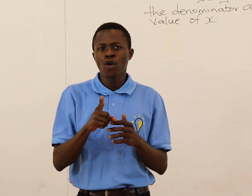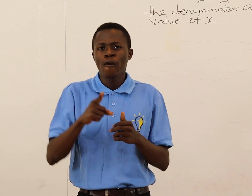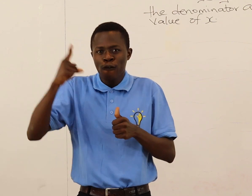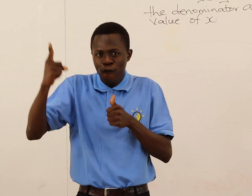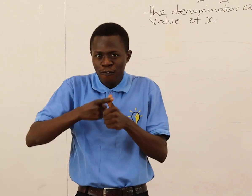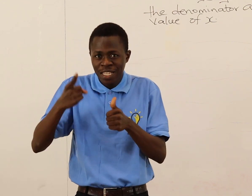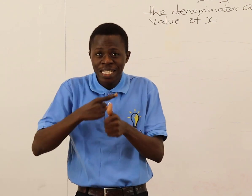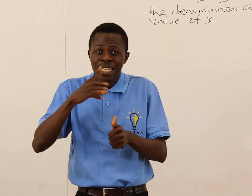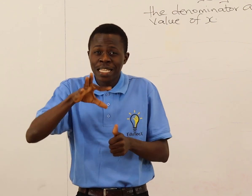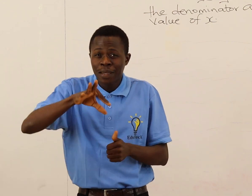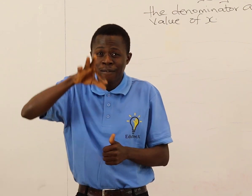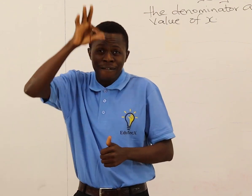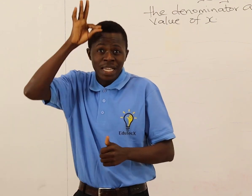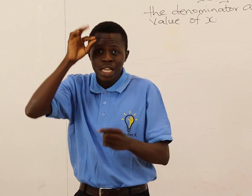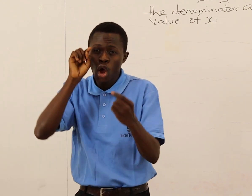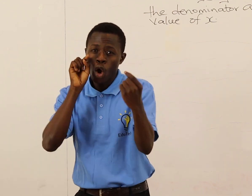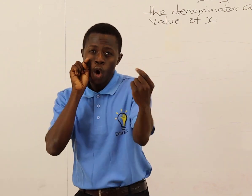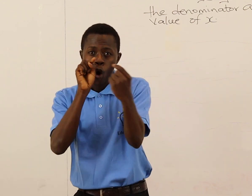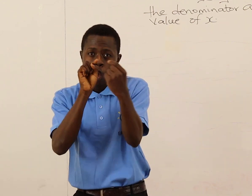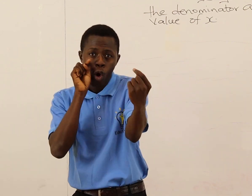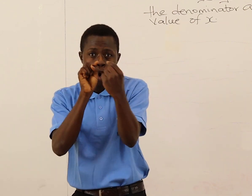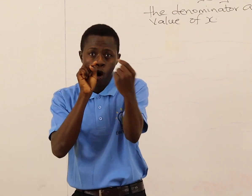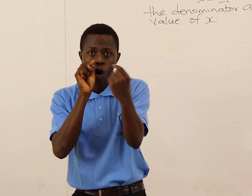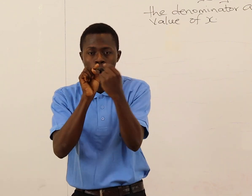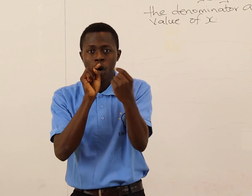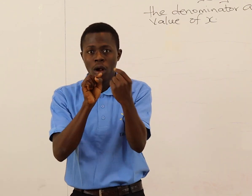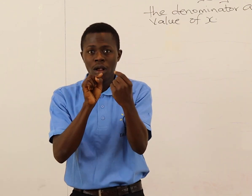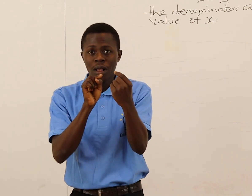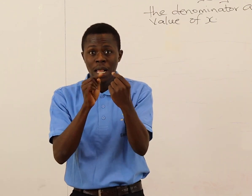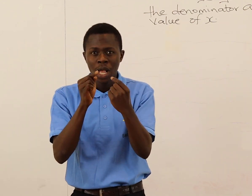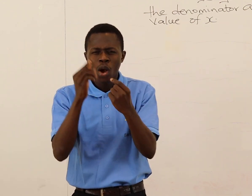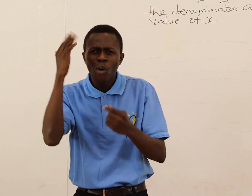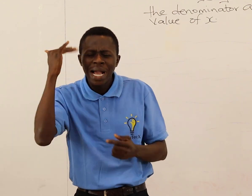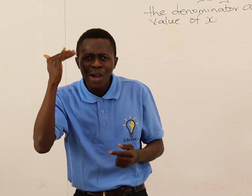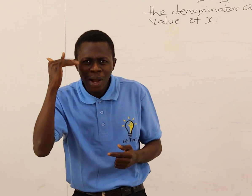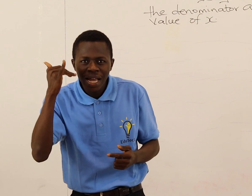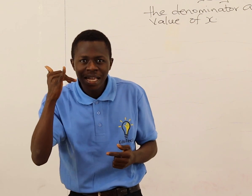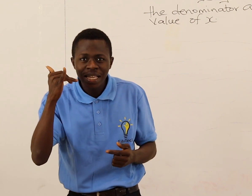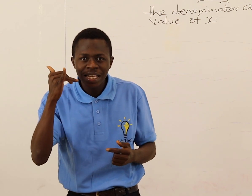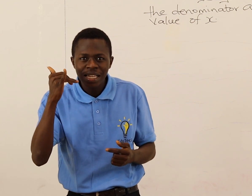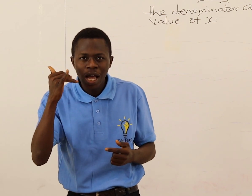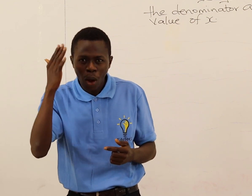You are very right. The first thing to do is to find the conjugate. The conjugate said.